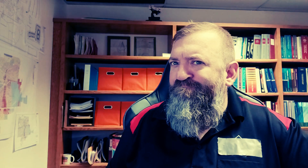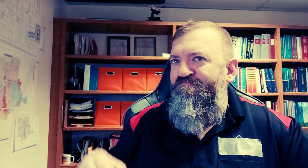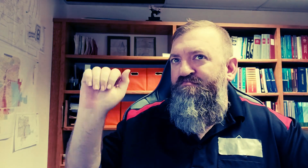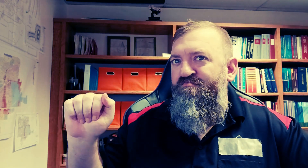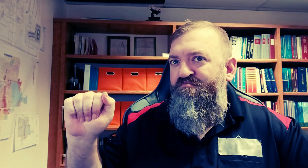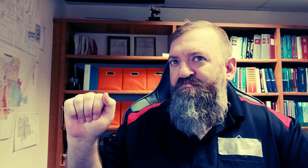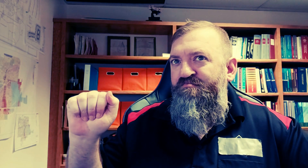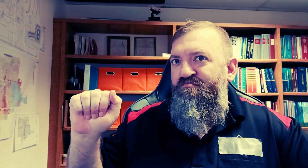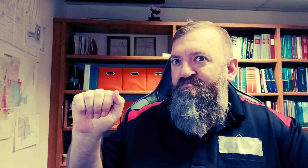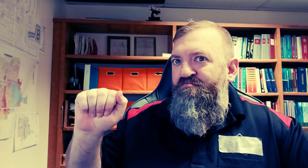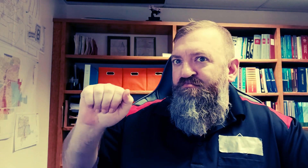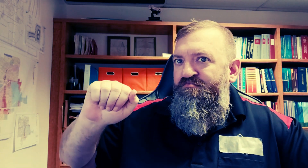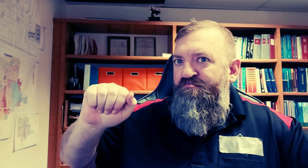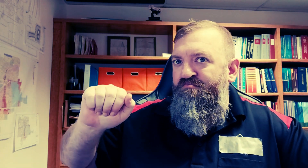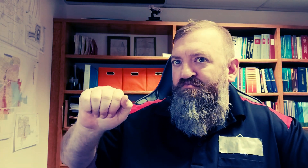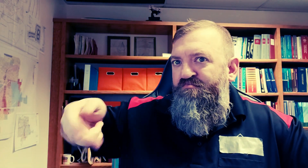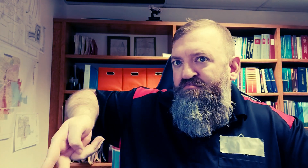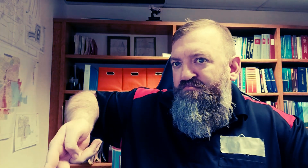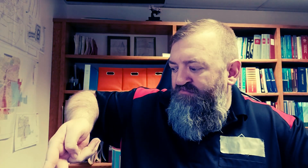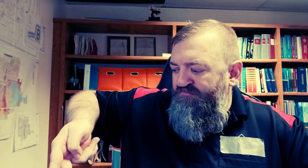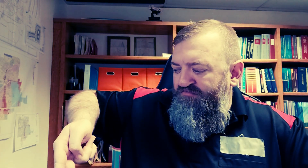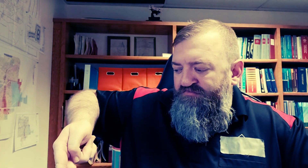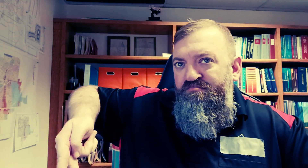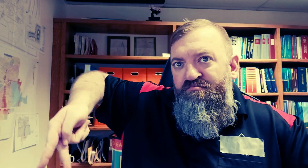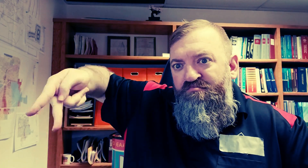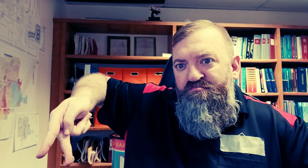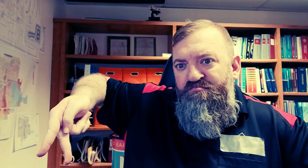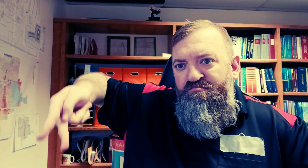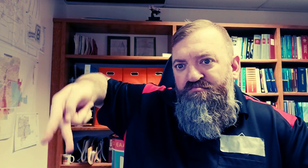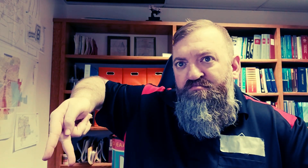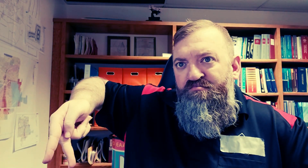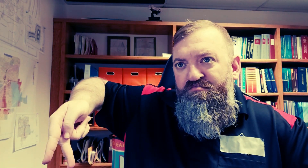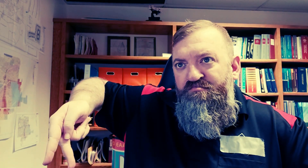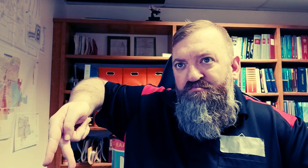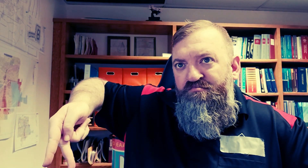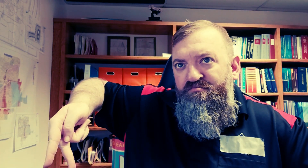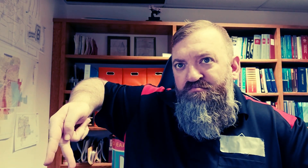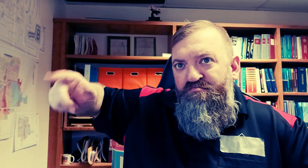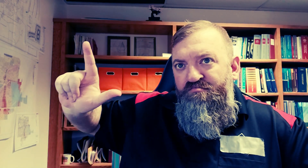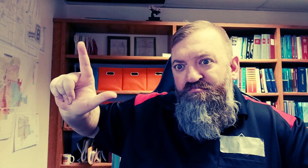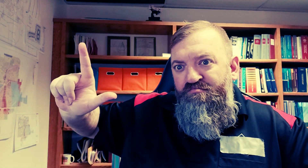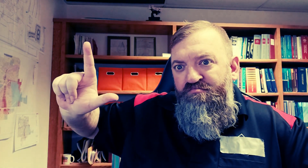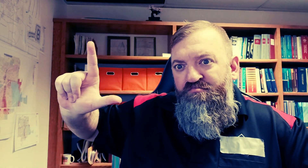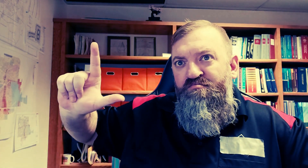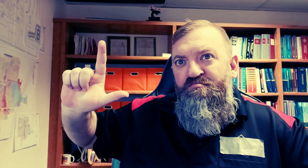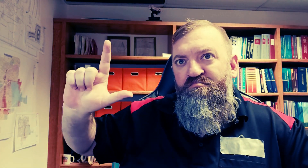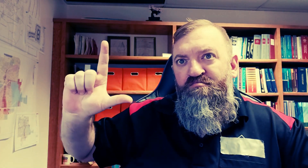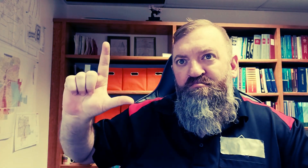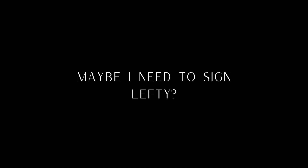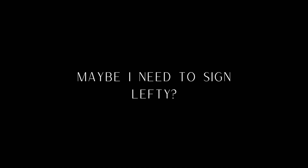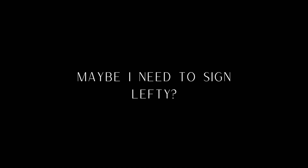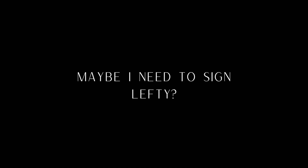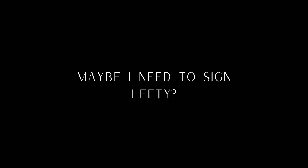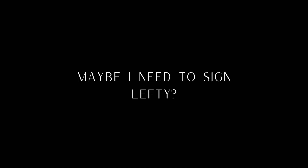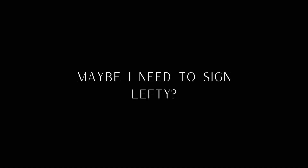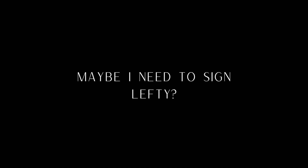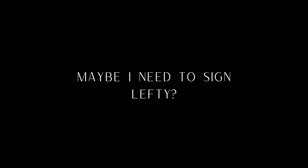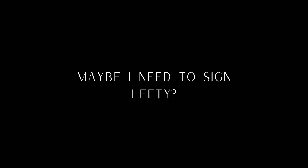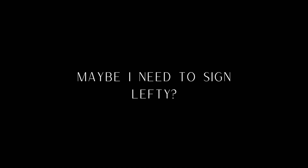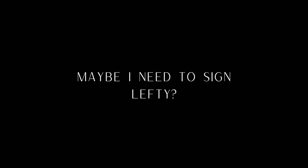H, and then again with the letter P. I even tried signing with my left hand. This is acceptable in sign language. You can sign